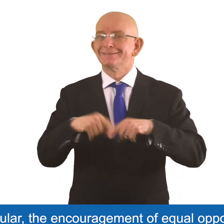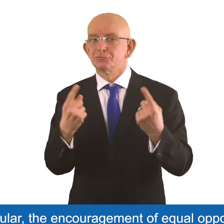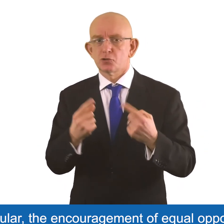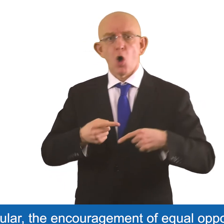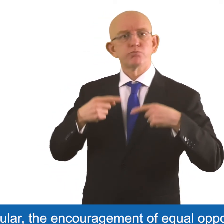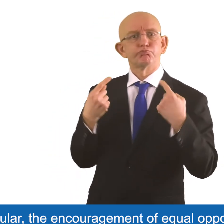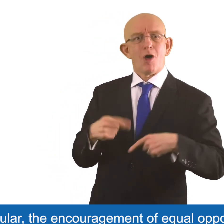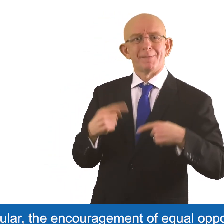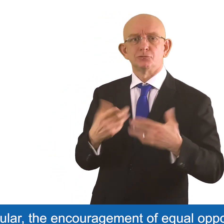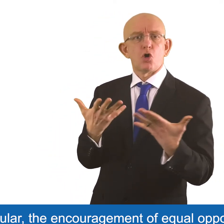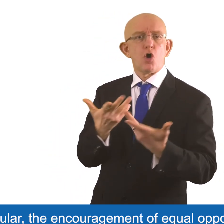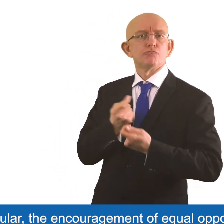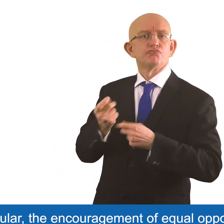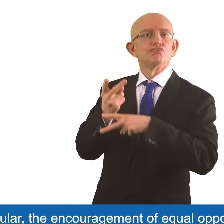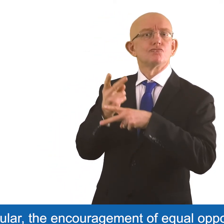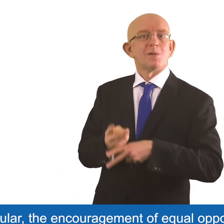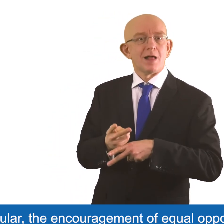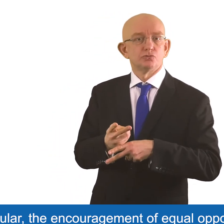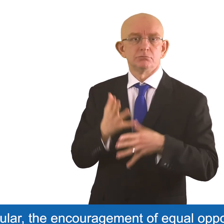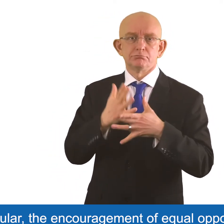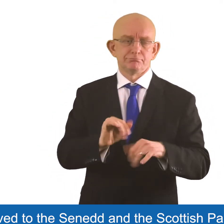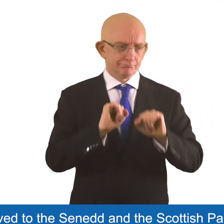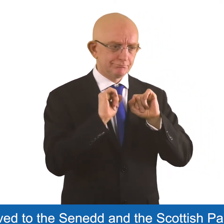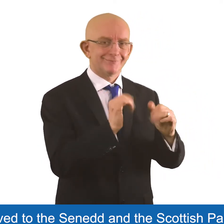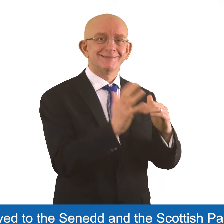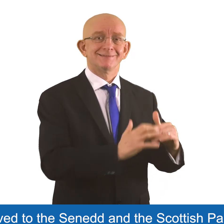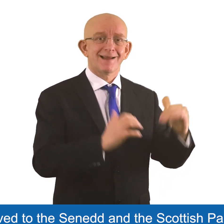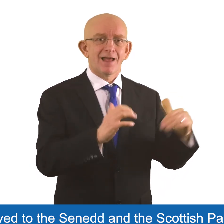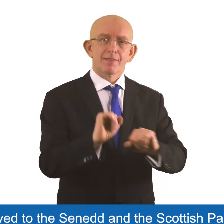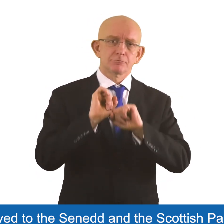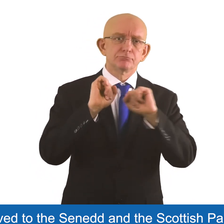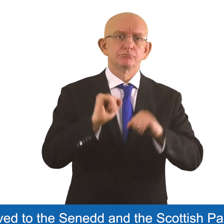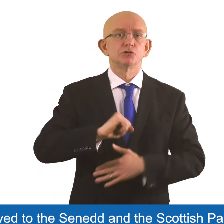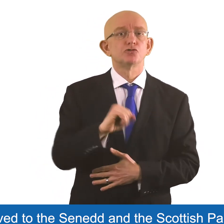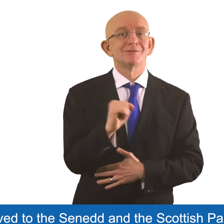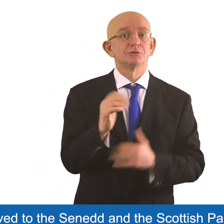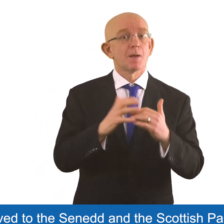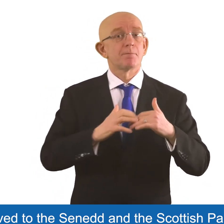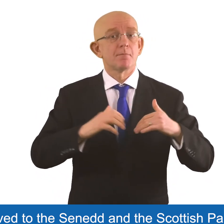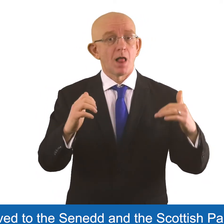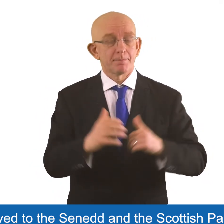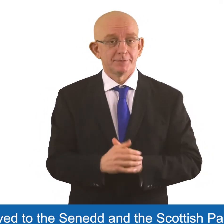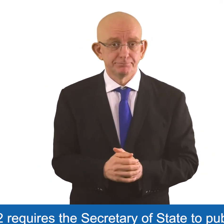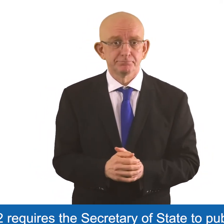brackets) other than by prohibition or regulation (close brackets) is devolved to the Senate and the Scottish